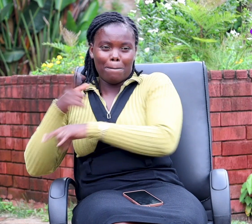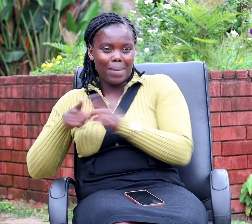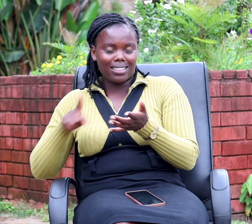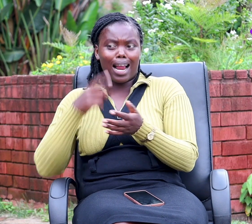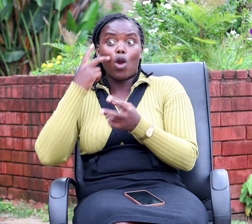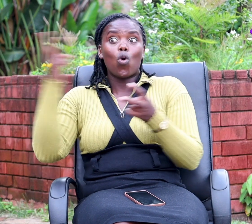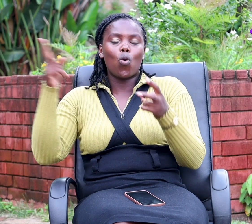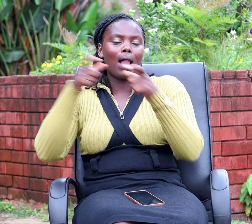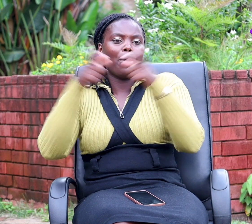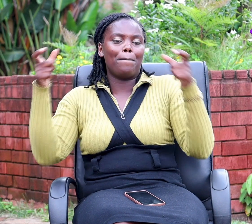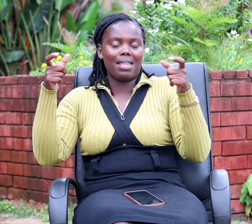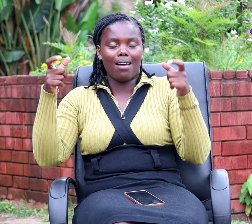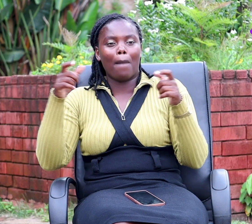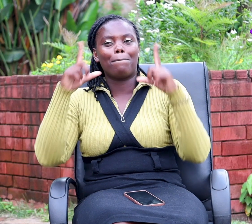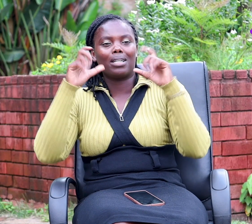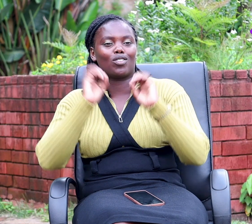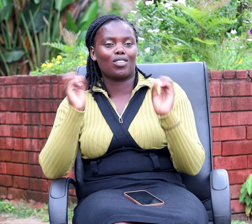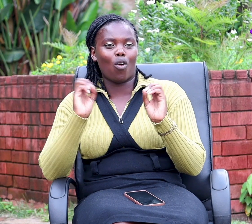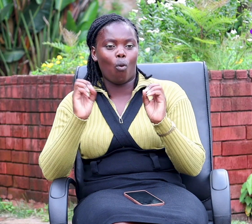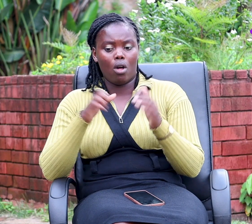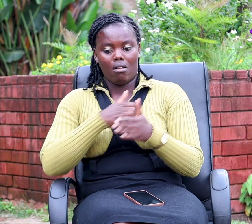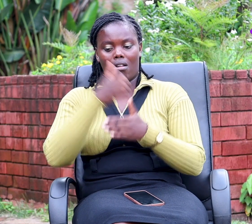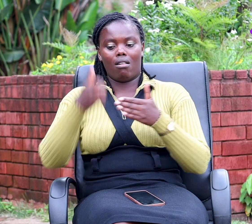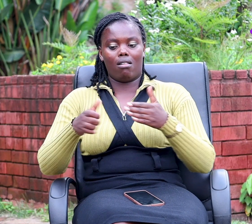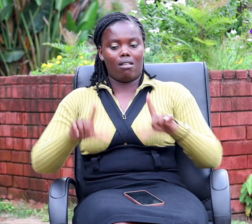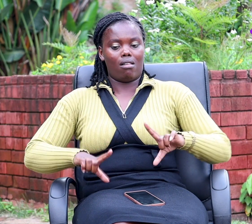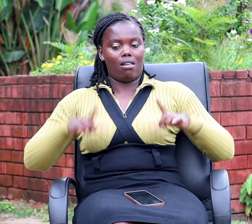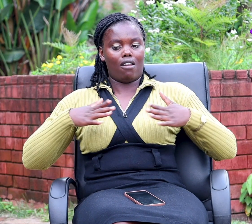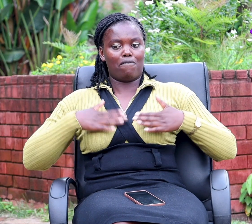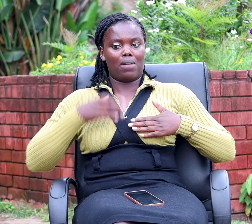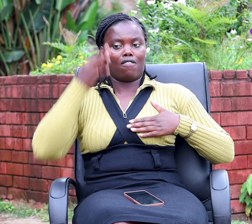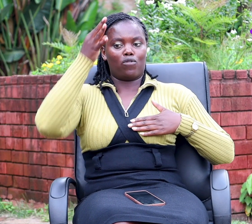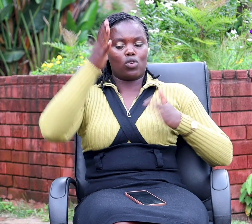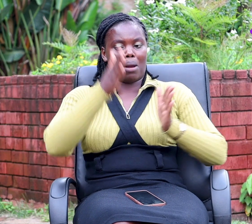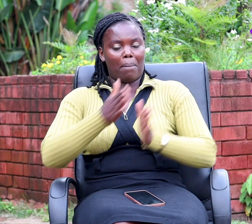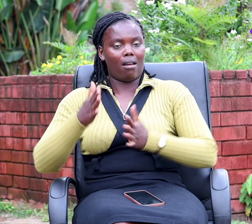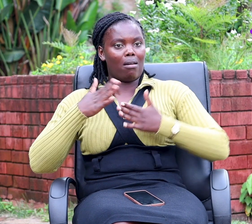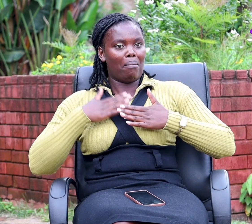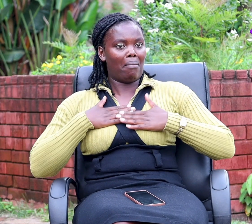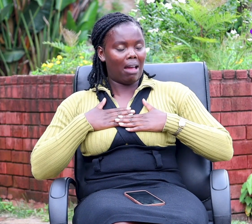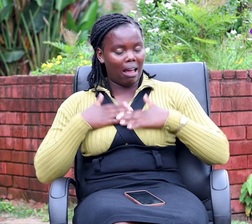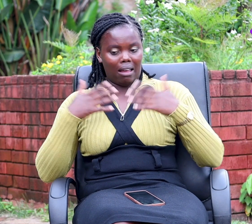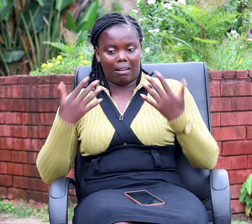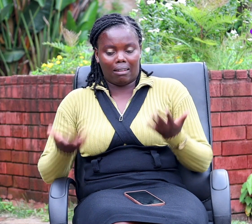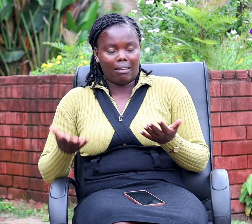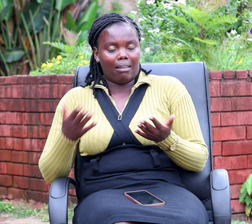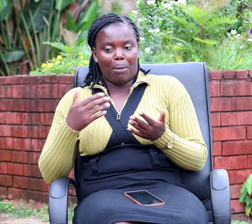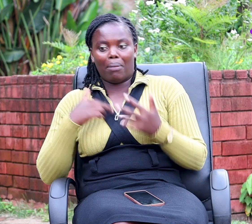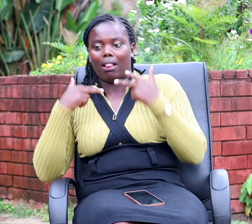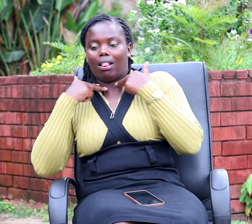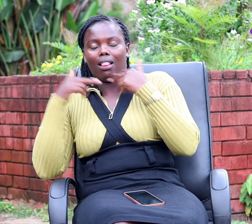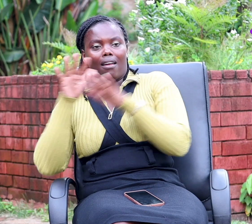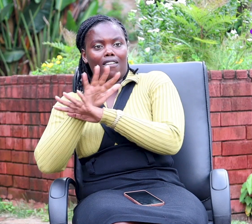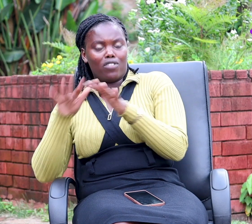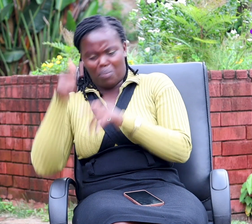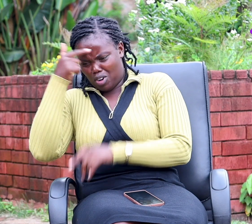pregnancies, but most of it's not in the big picture. If you look at my life, you have already planned your life